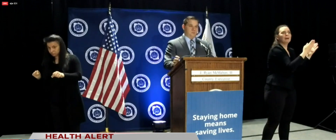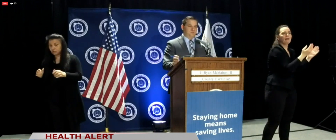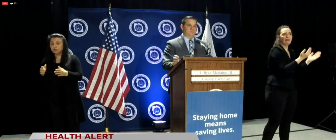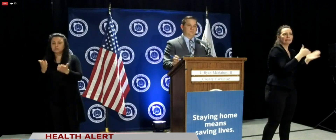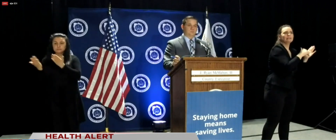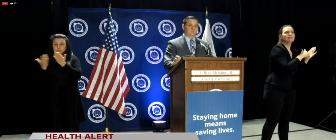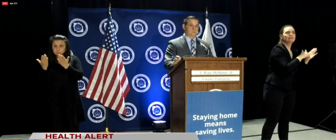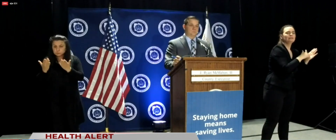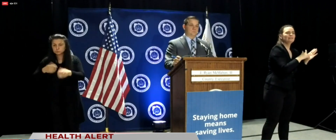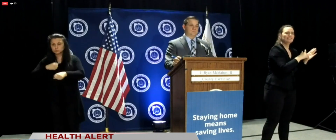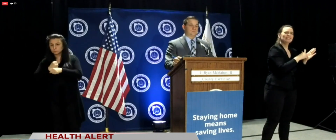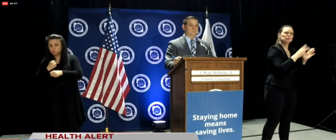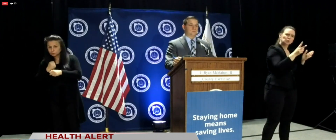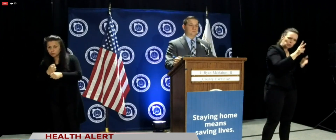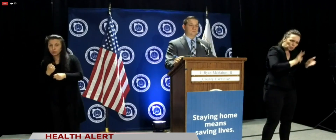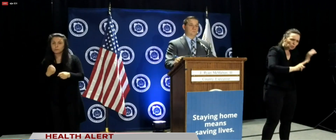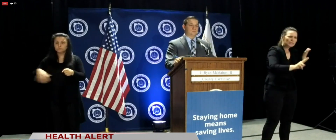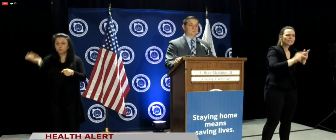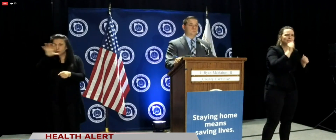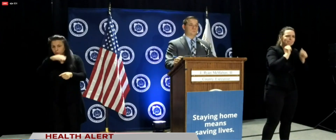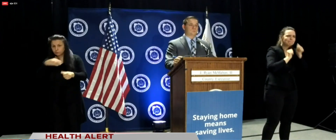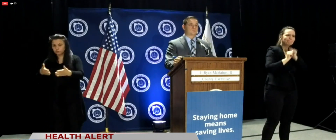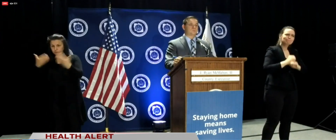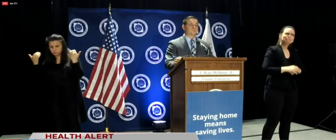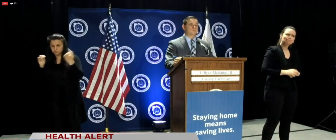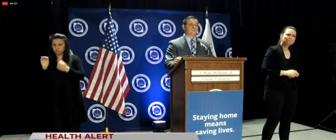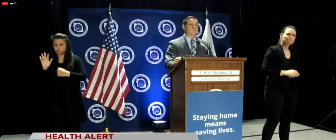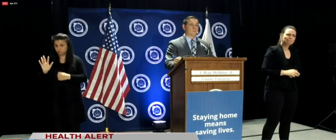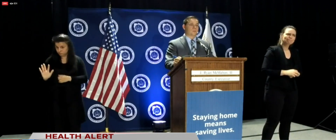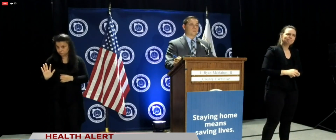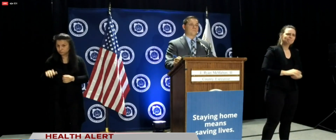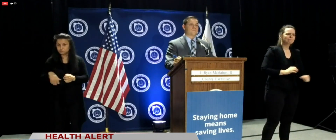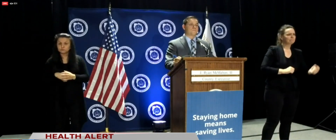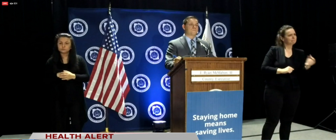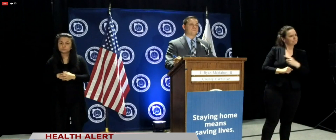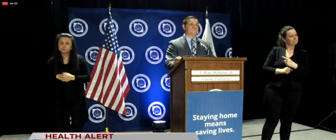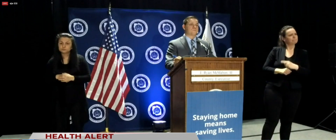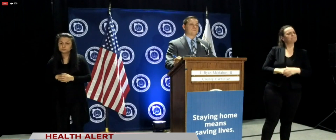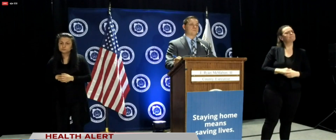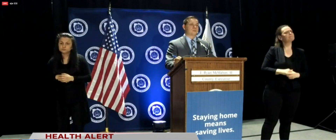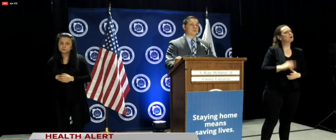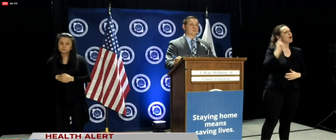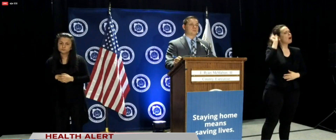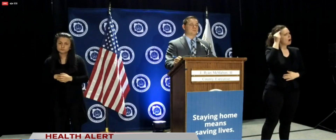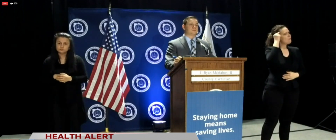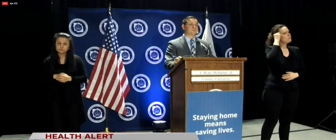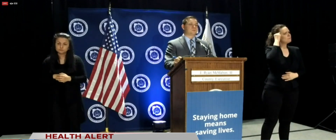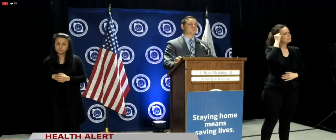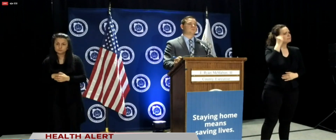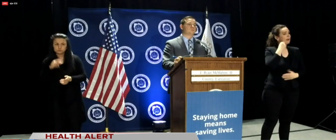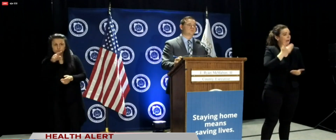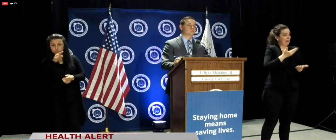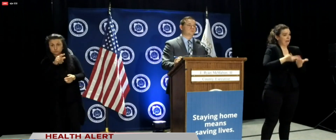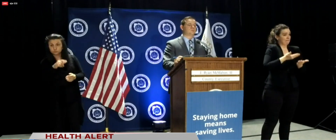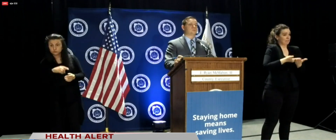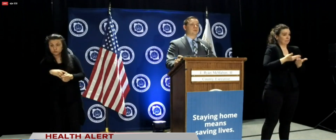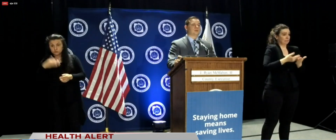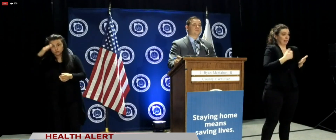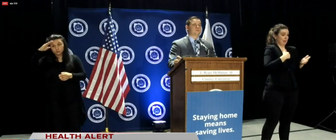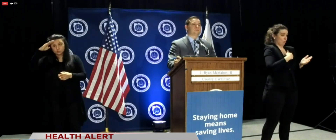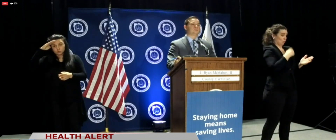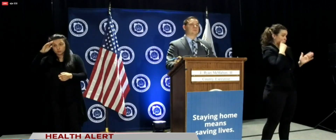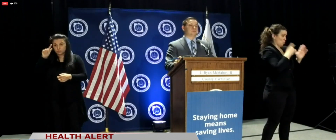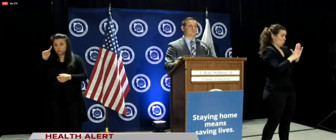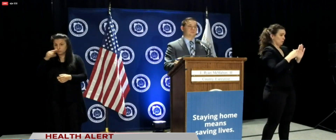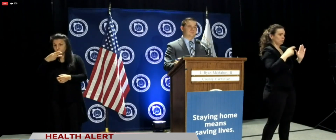do. And the governor did say today that there is evidence that the curve is starting to flatten